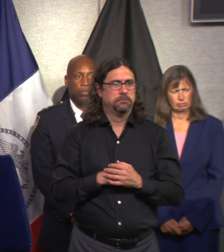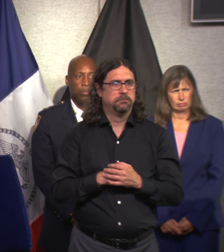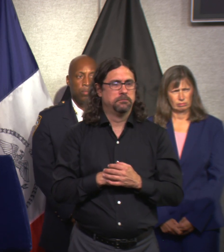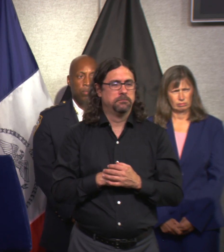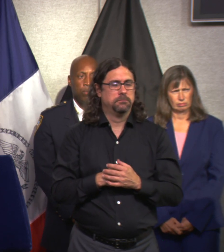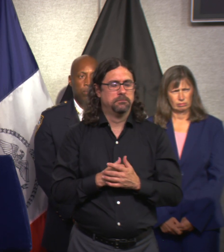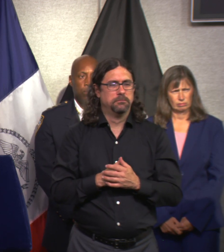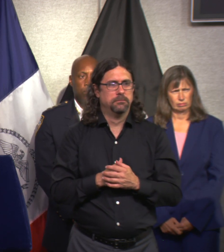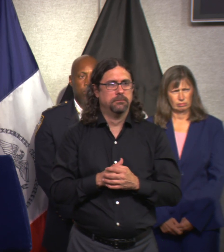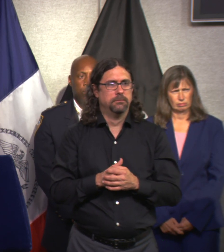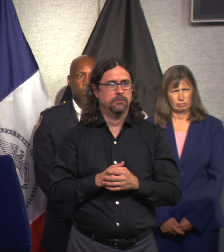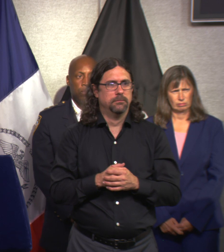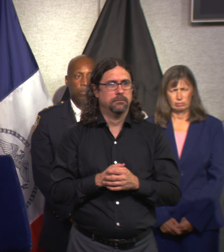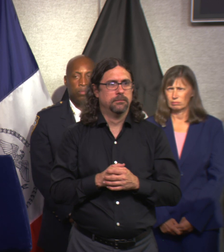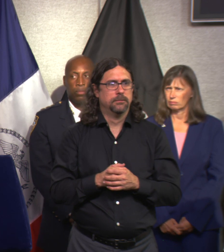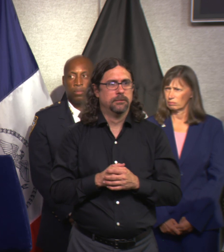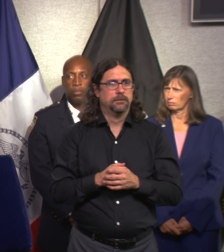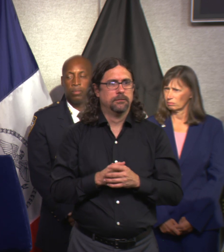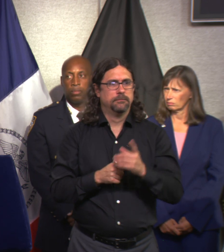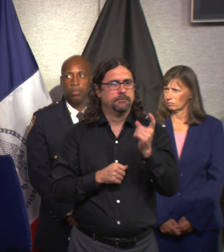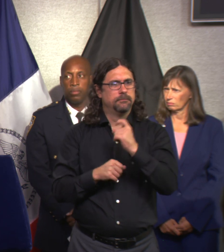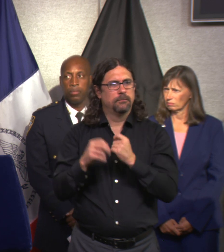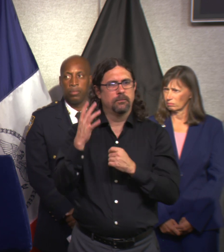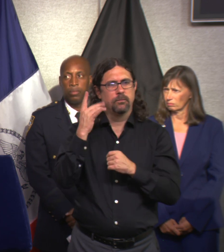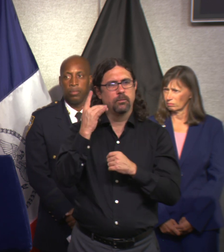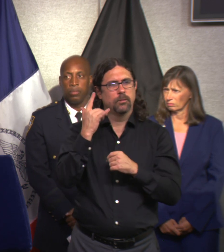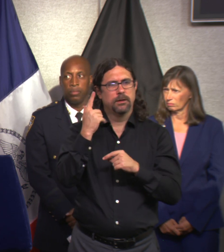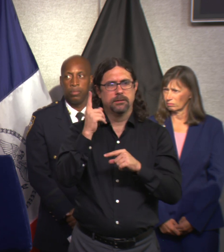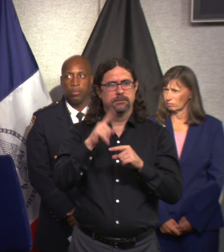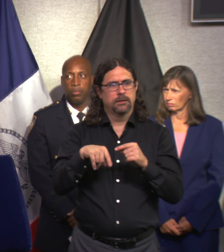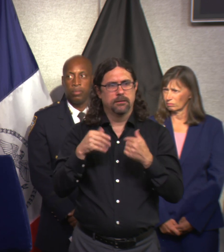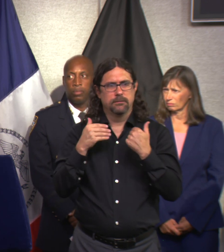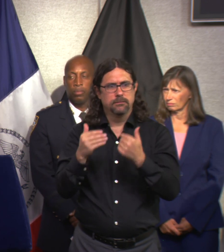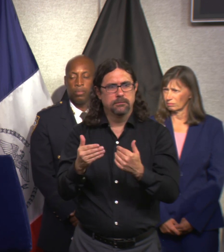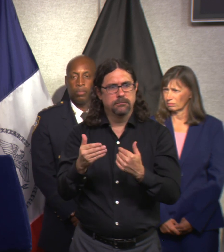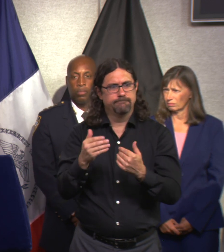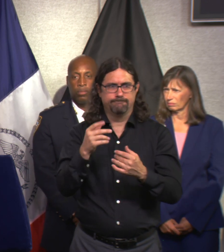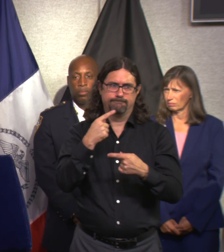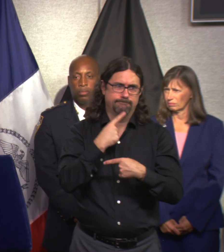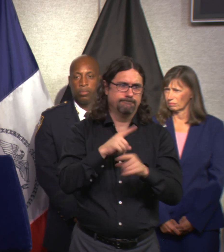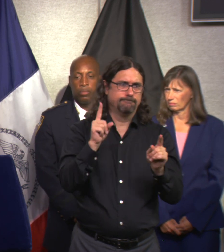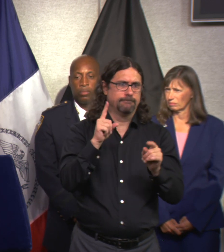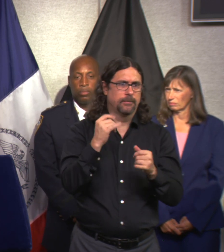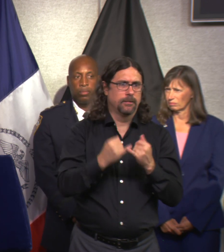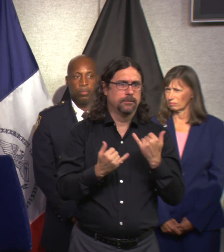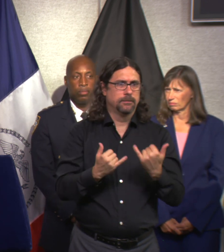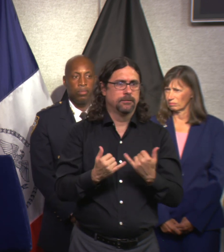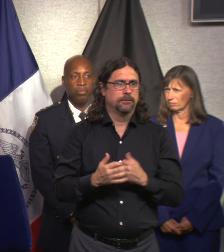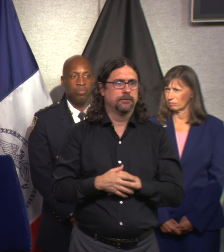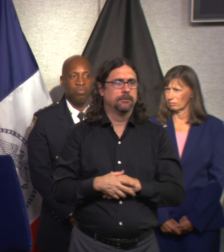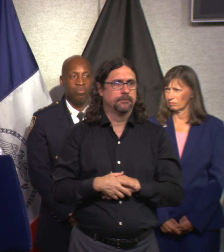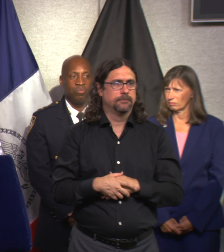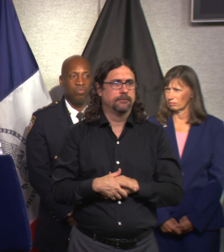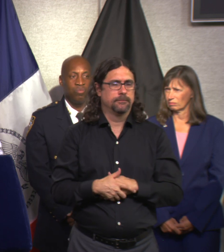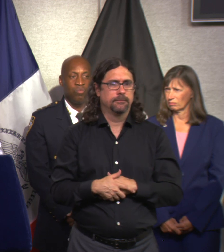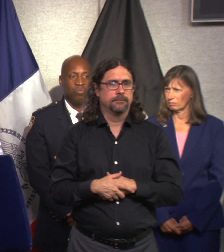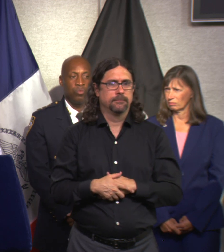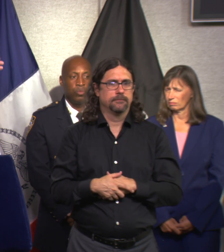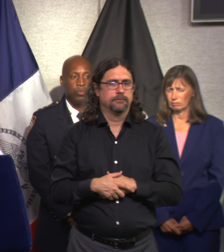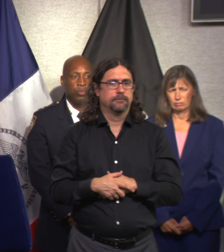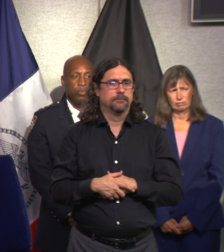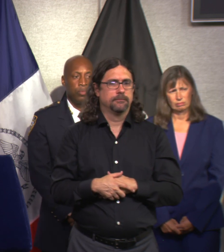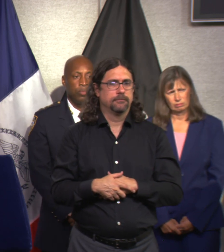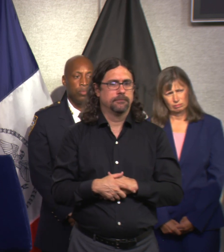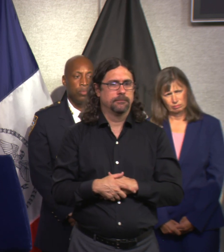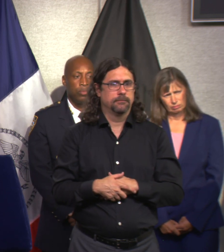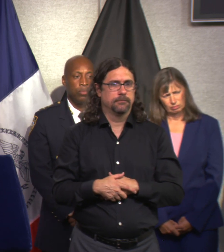Why can't you move forward now that we have a final word? Again, the trial is almost complete, and the answer will come in August. We've been definitive about that.